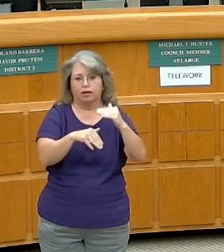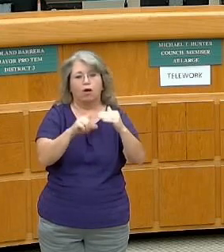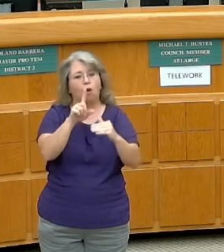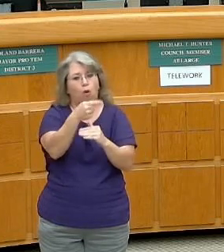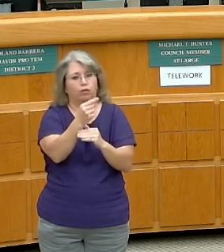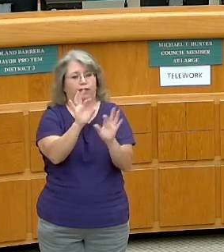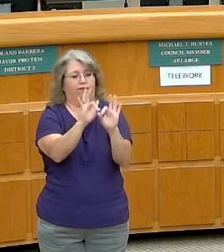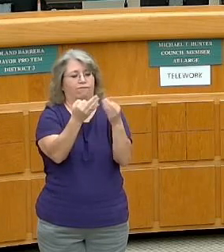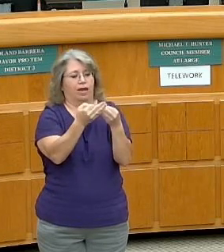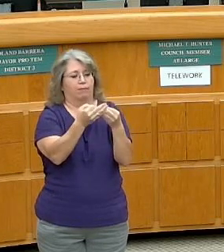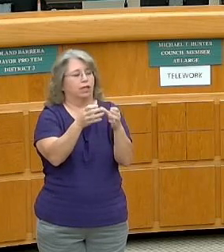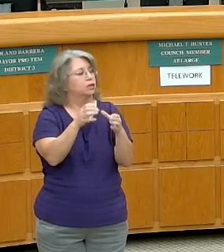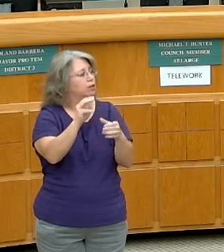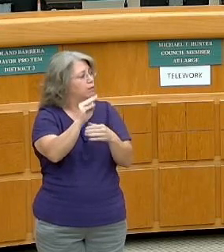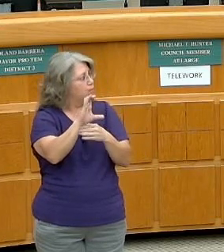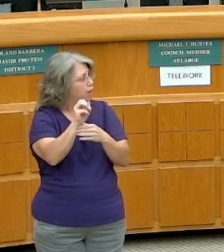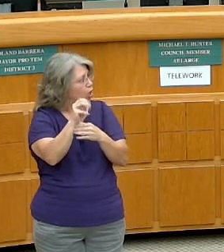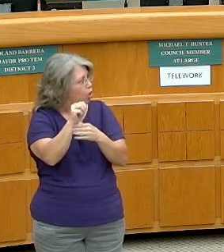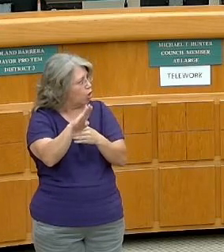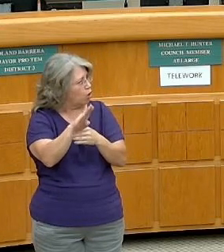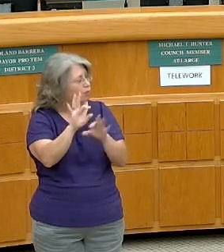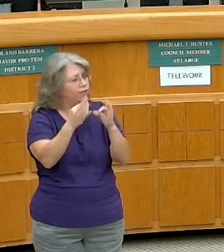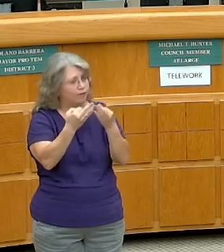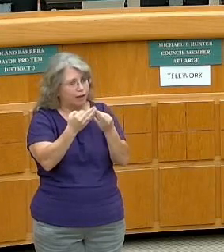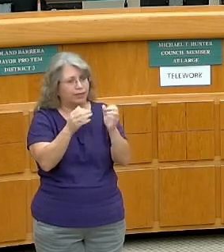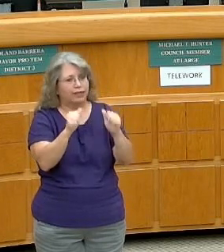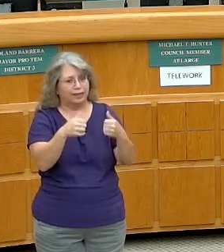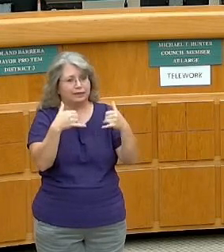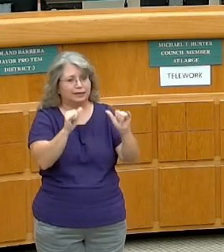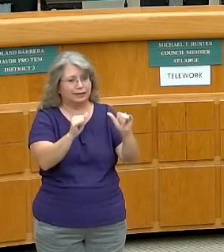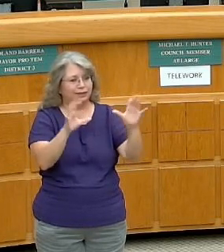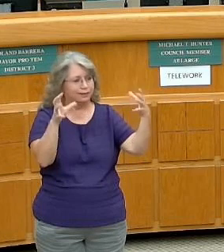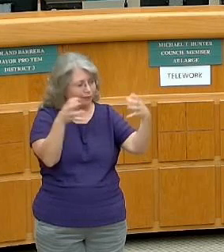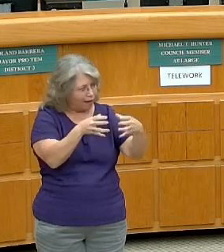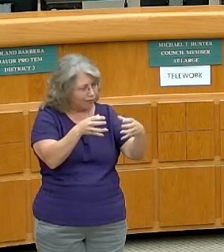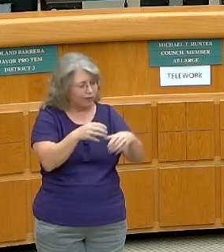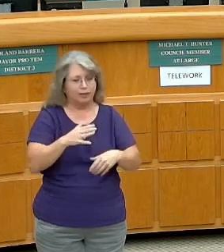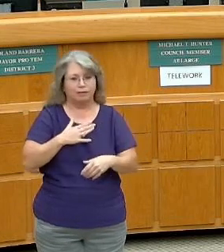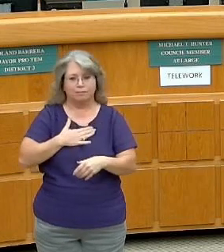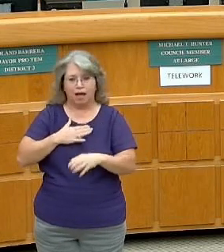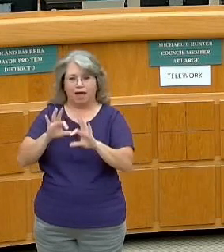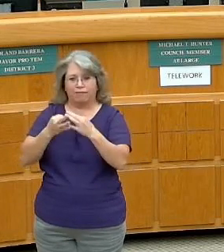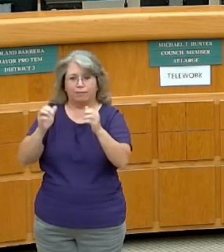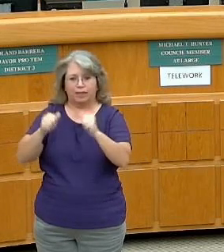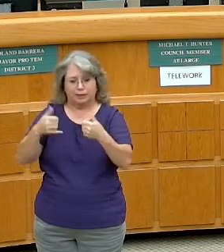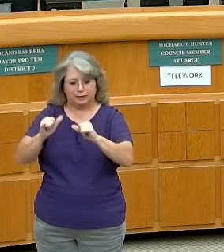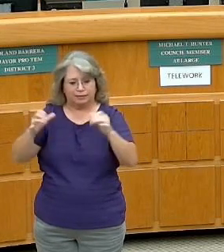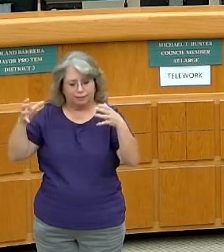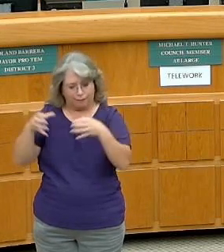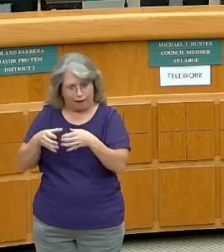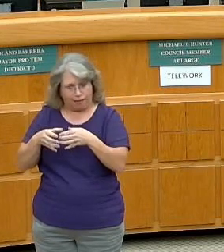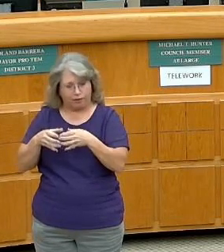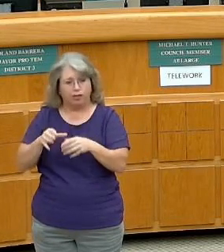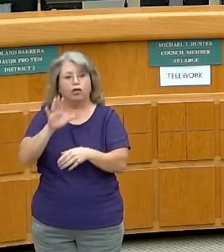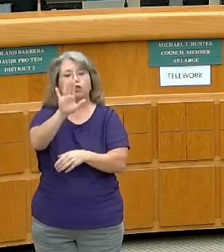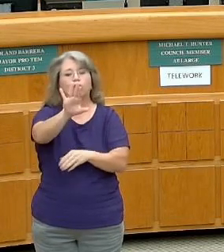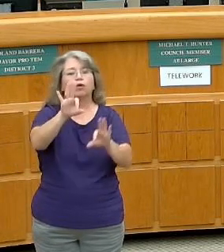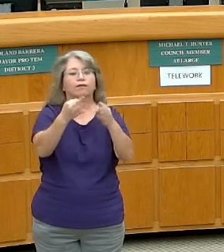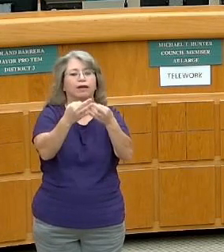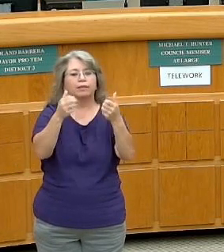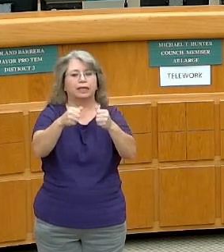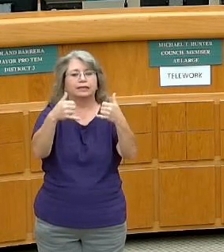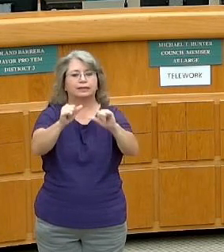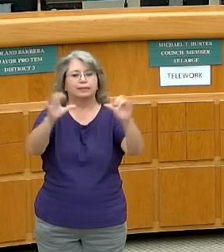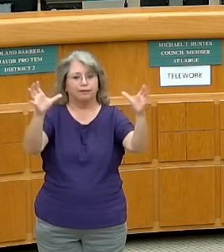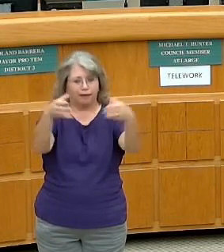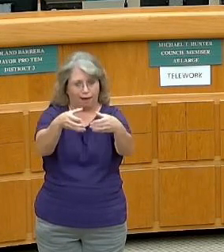household. So the McComb family can still gather, the Canales family can still gather, and your family can still gather. We want